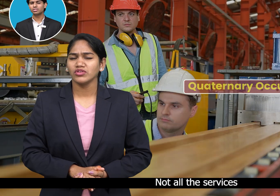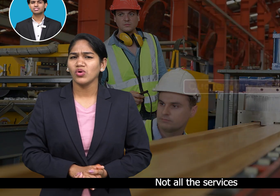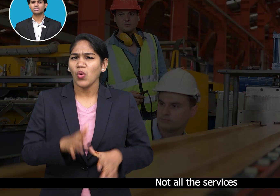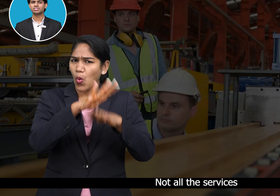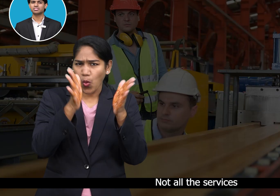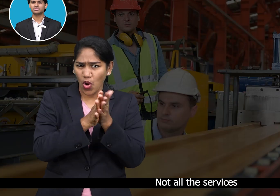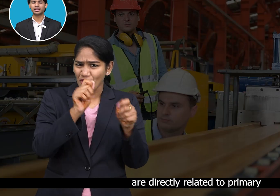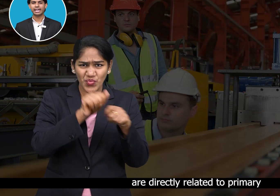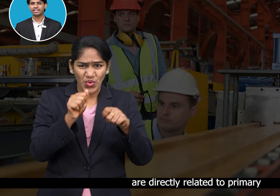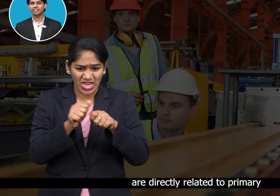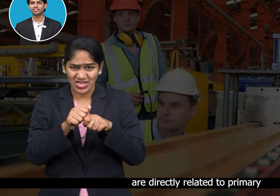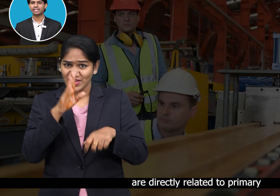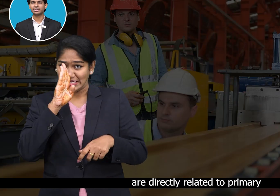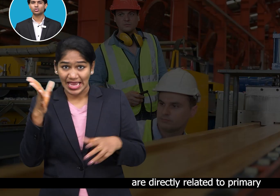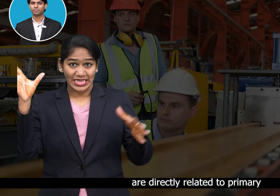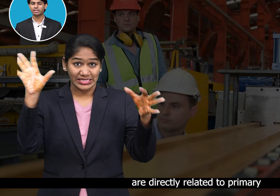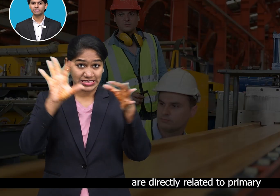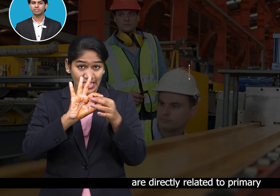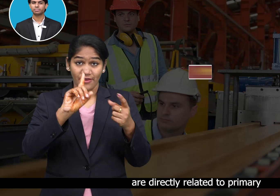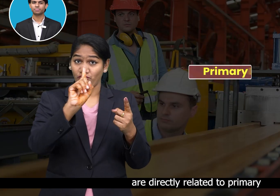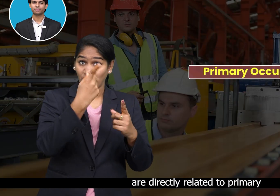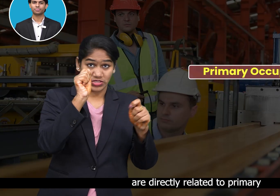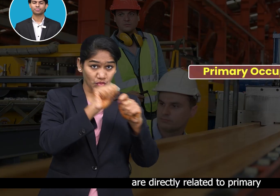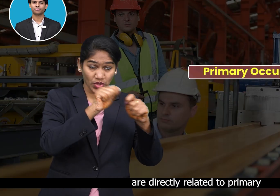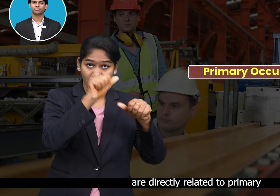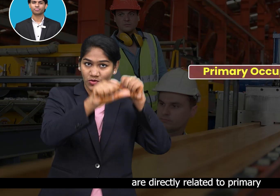Not all the services are directly related to primary